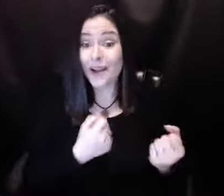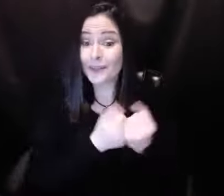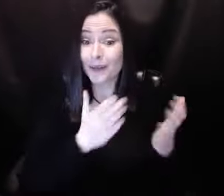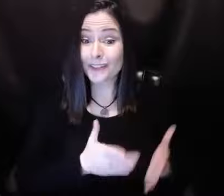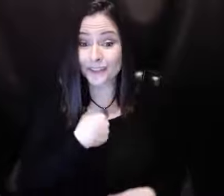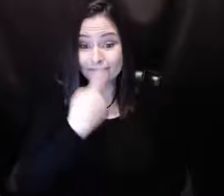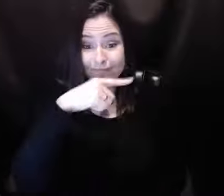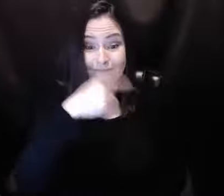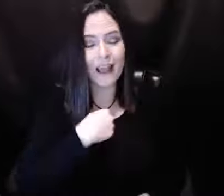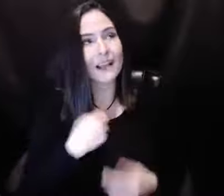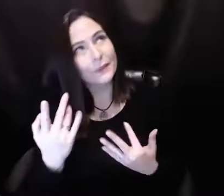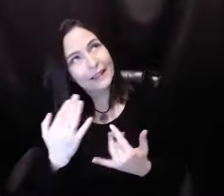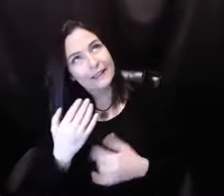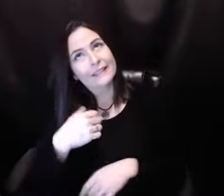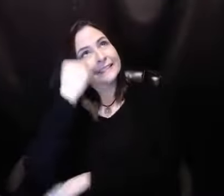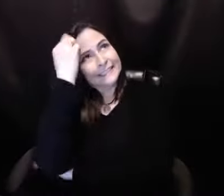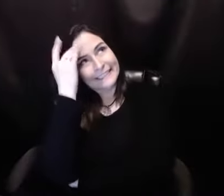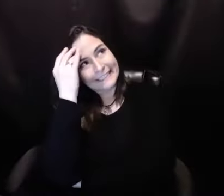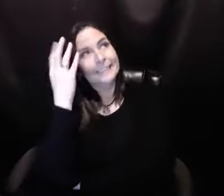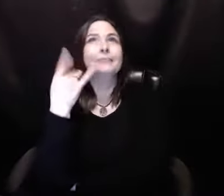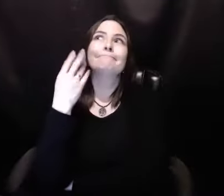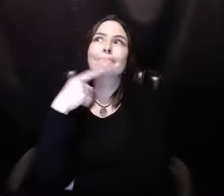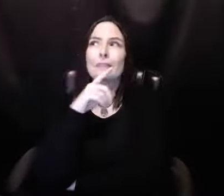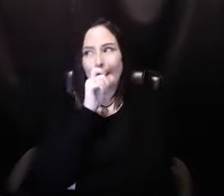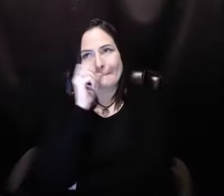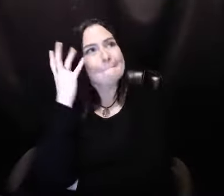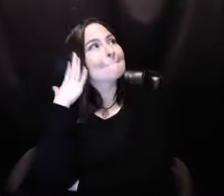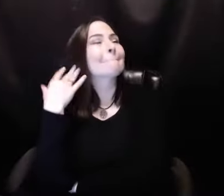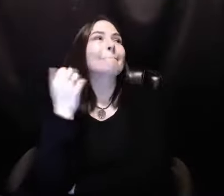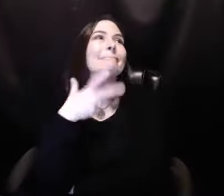be your sponsor. I'll be your sponsor." She goes, "I really had to bite my lip."